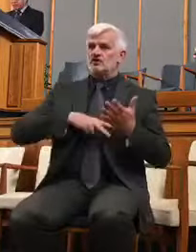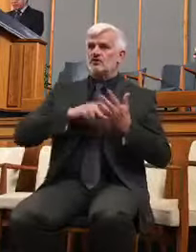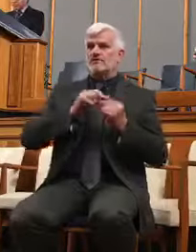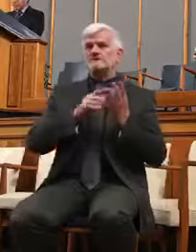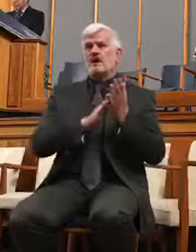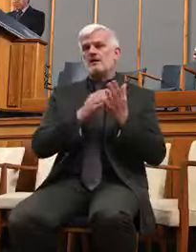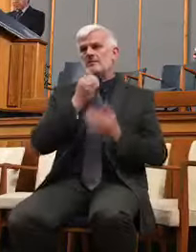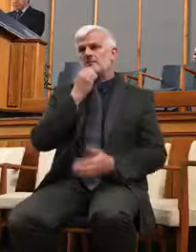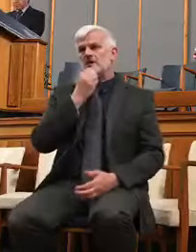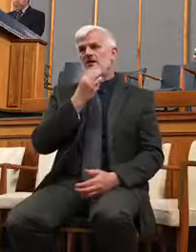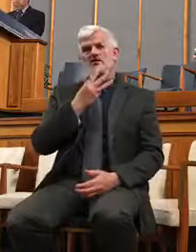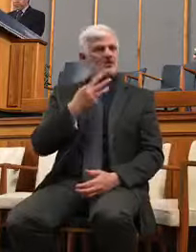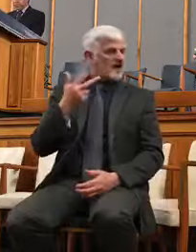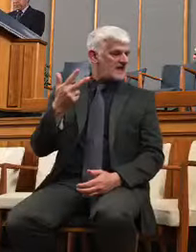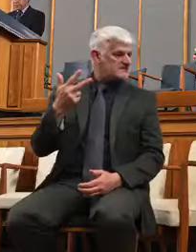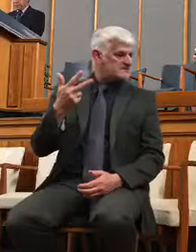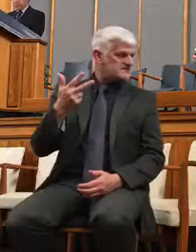Psalm